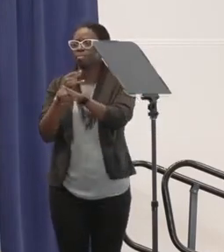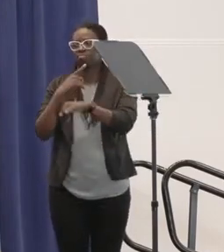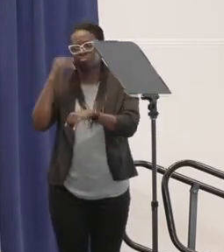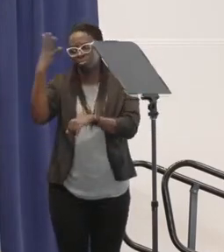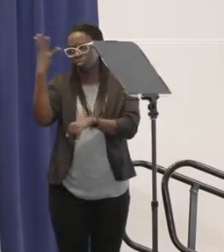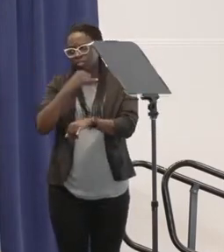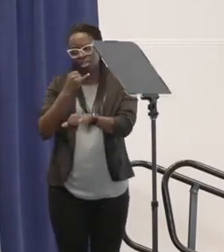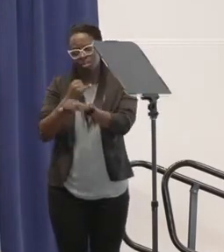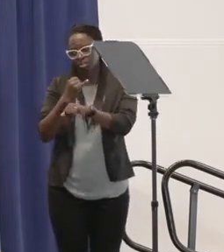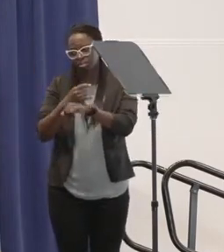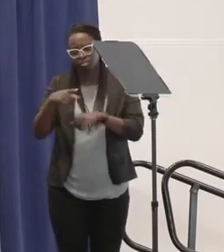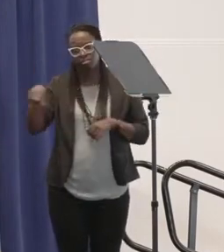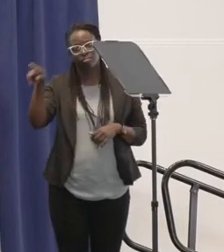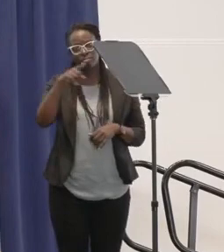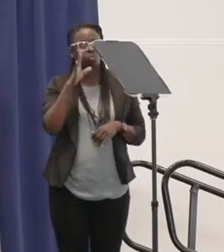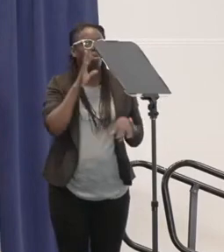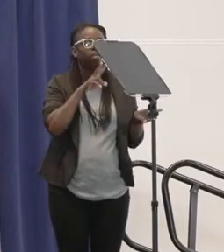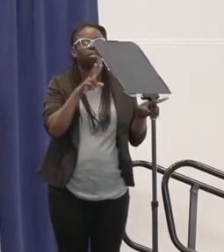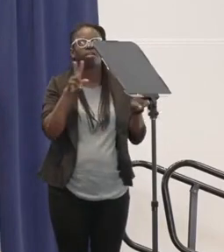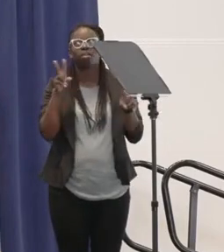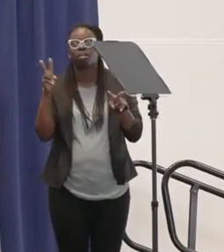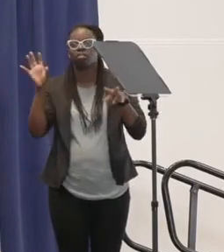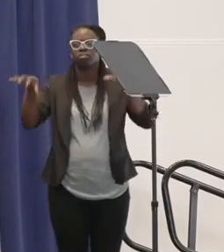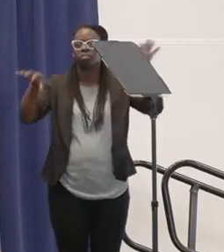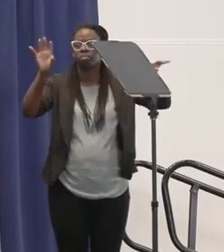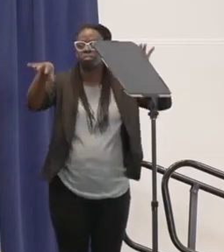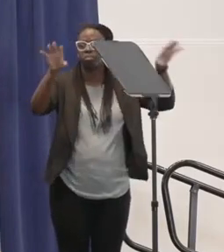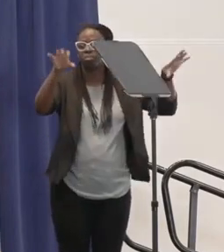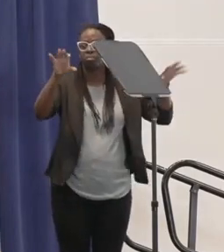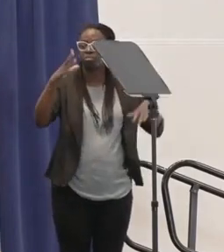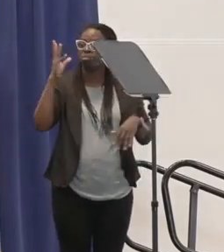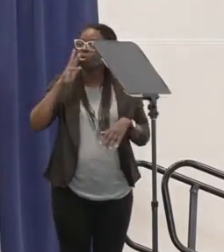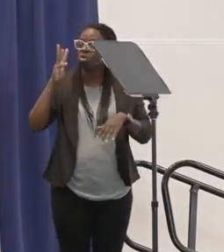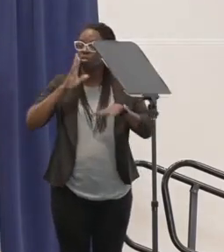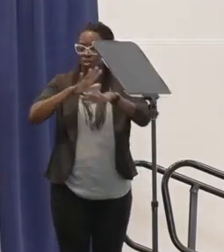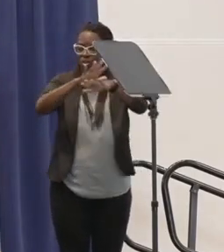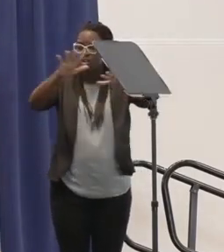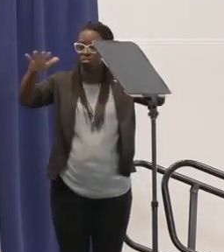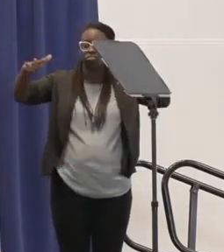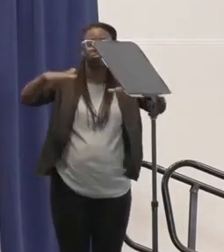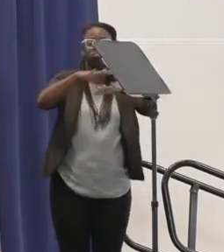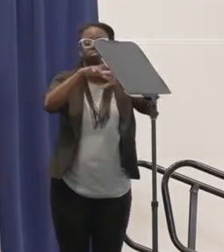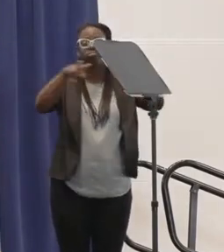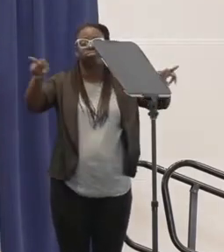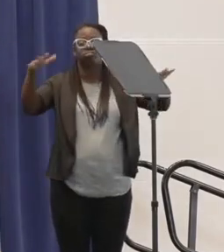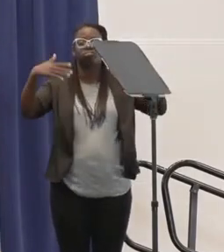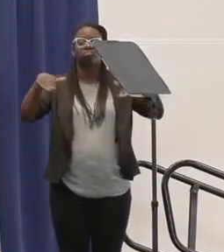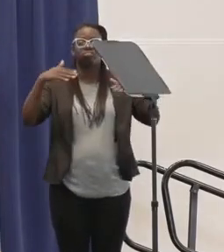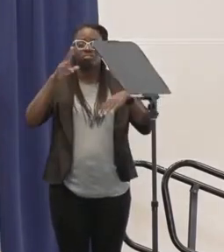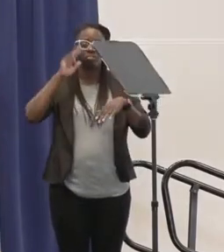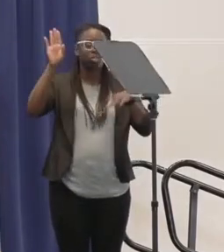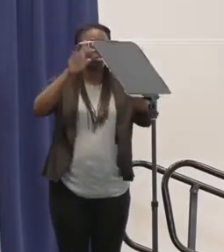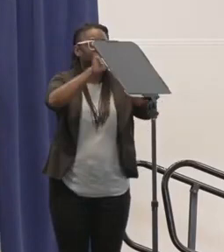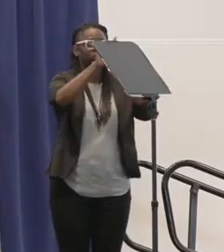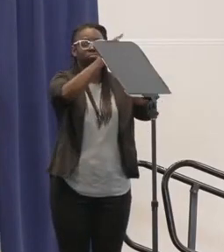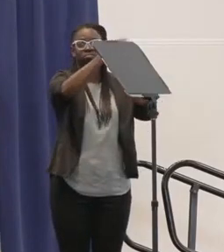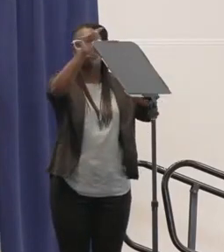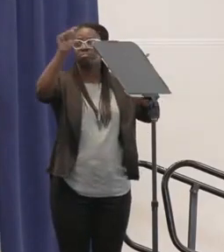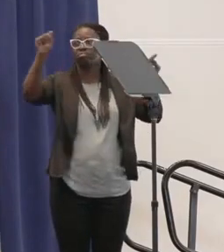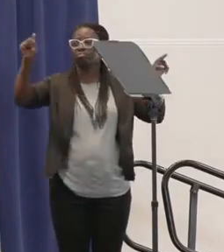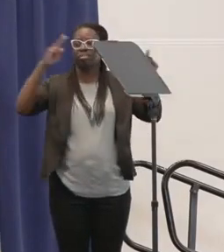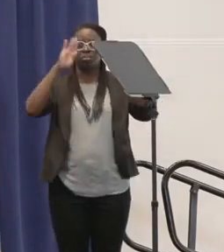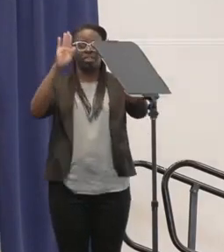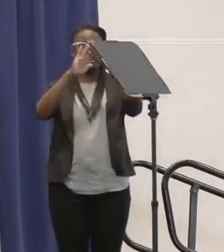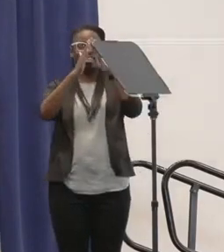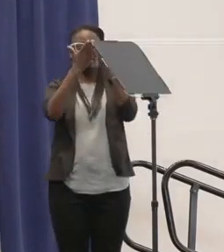in the stunning views of the harbor and the Boston skyline. The conversation we